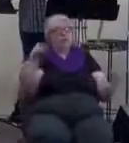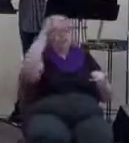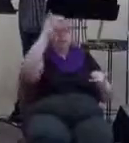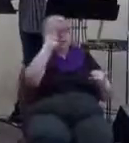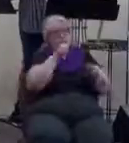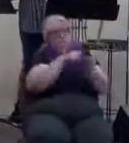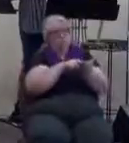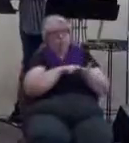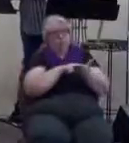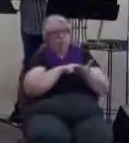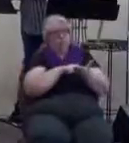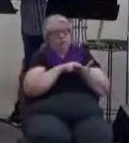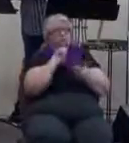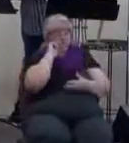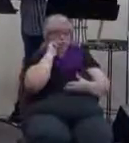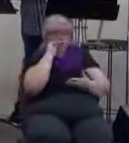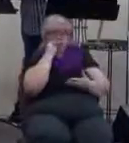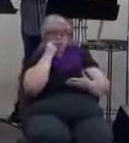Pretty cool stuff.